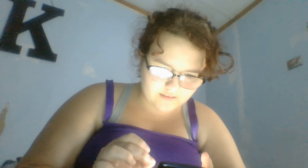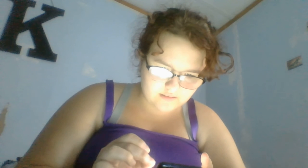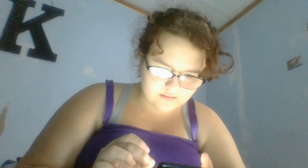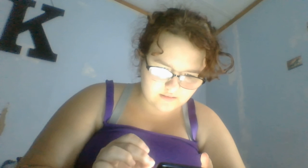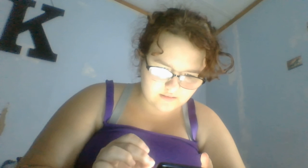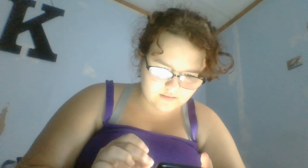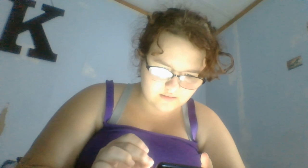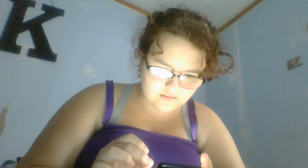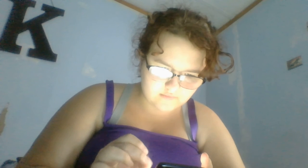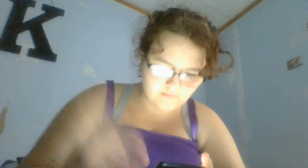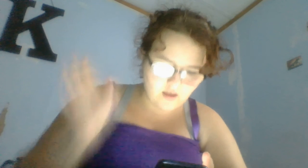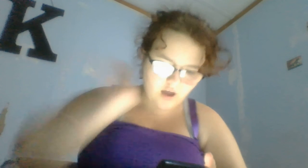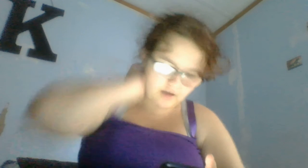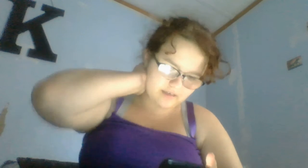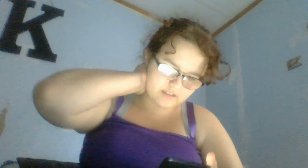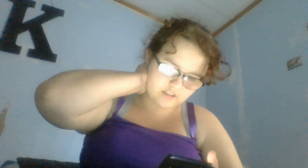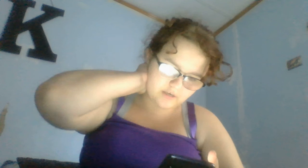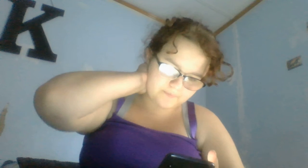okay so